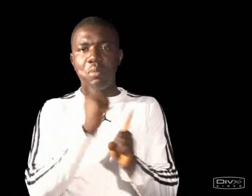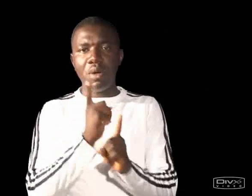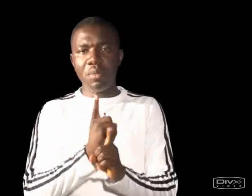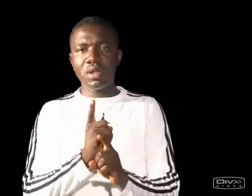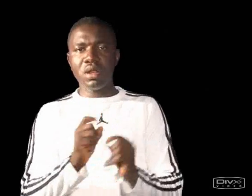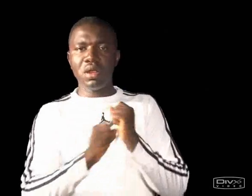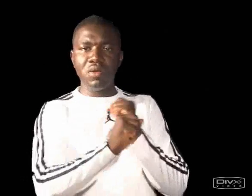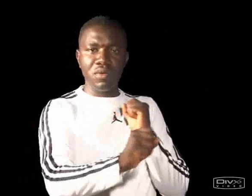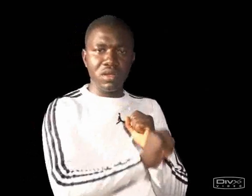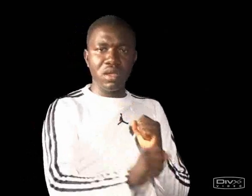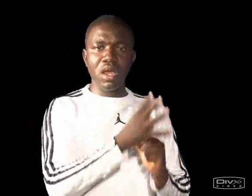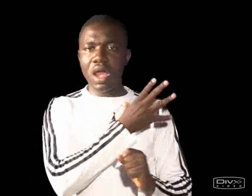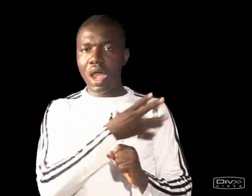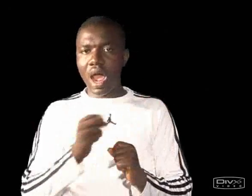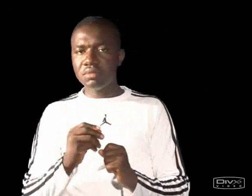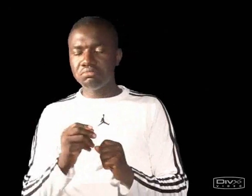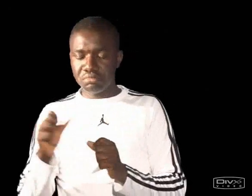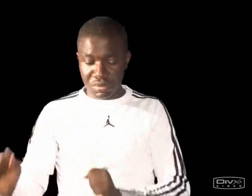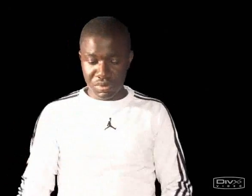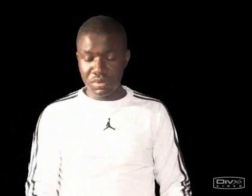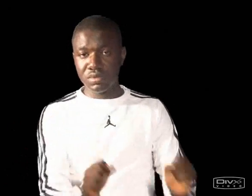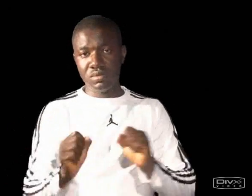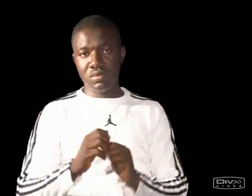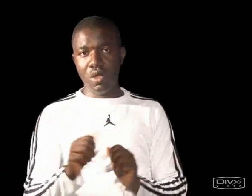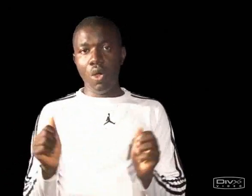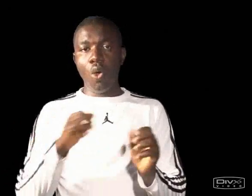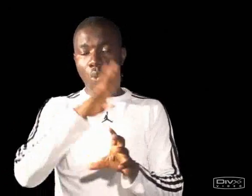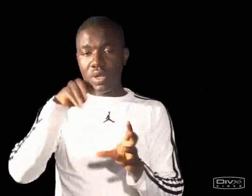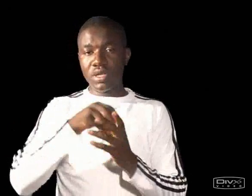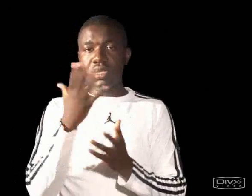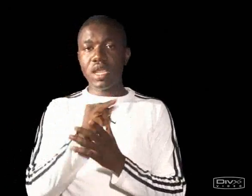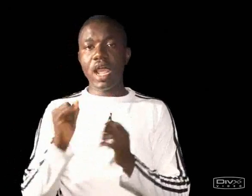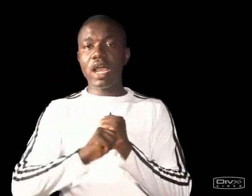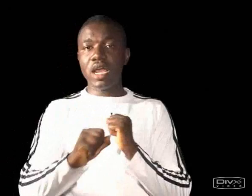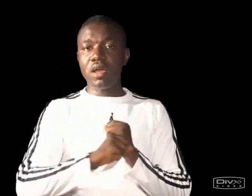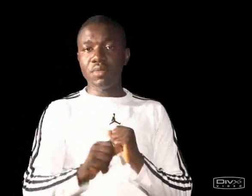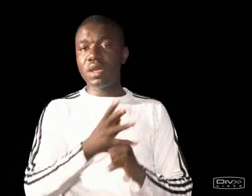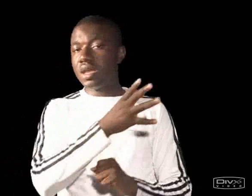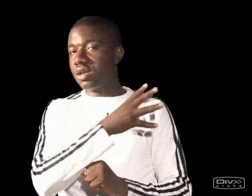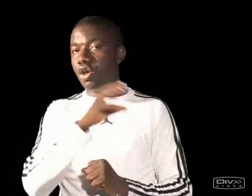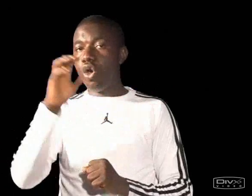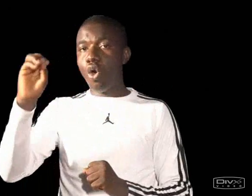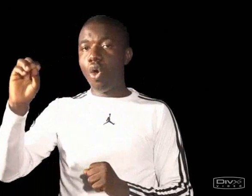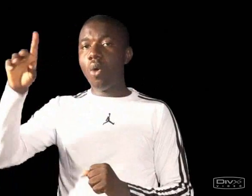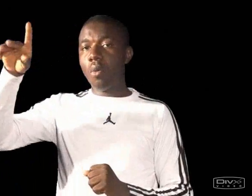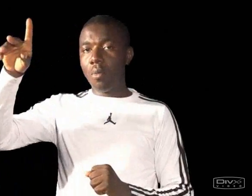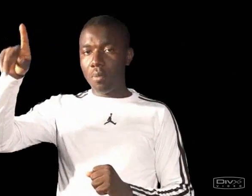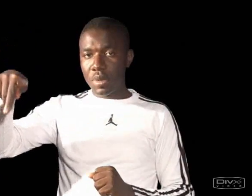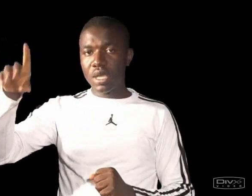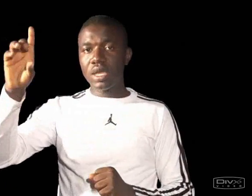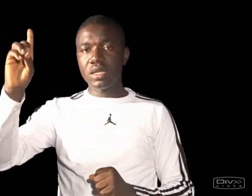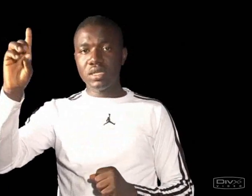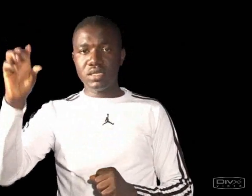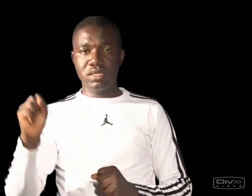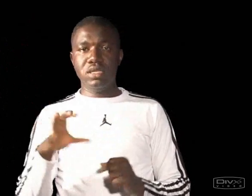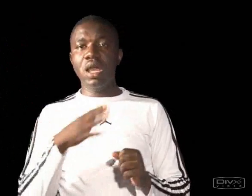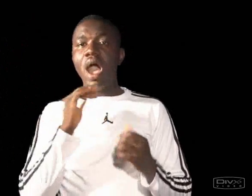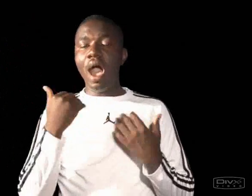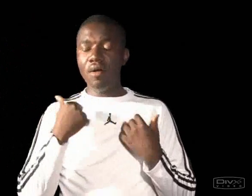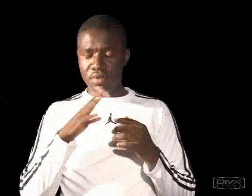campaigning strategies. Within their campaigning and advocacy activities, OPDs have tended to focus on tackling